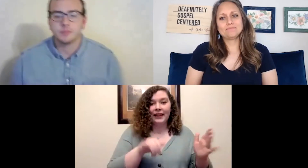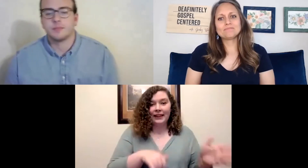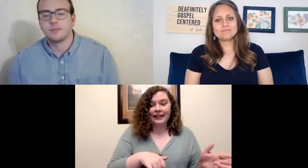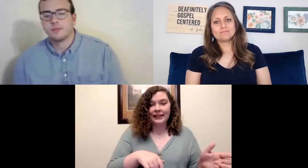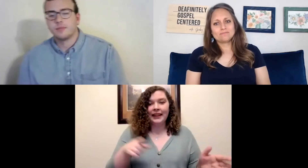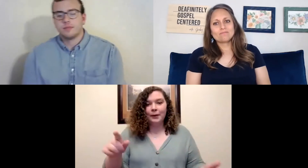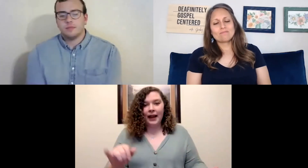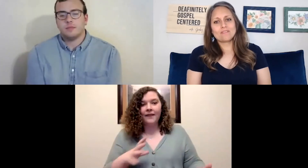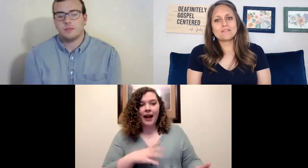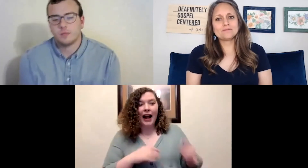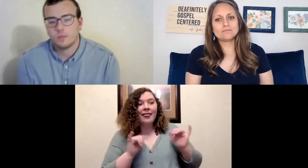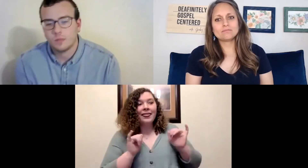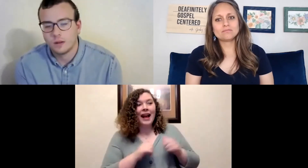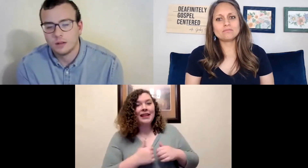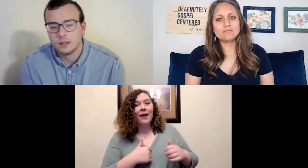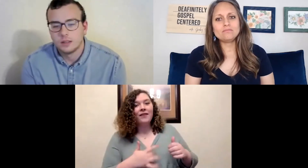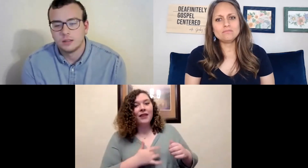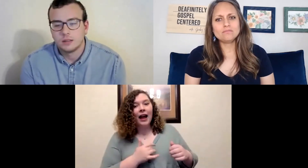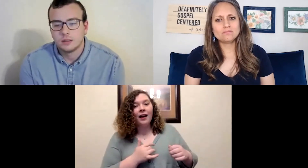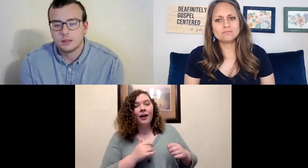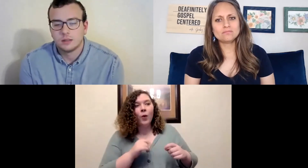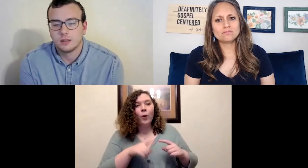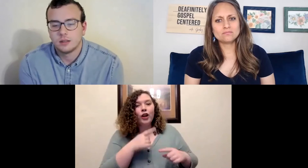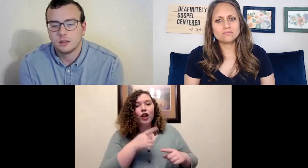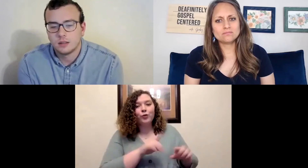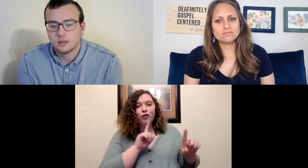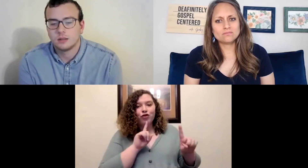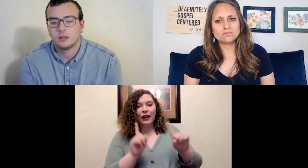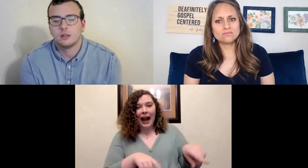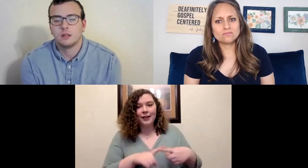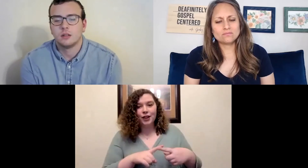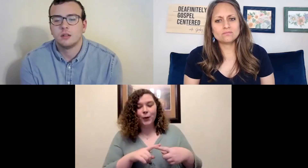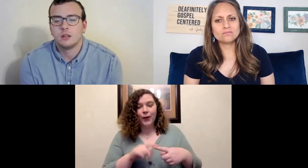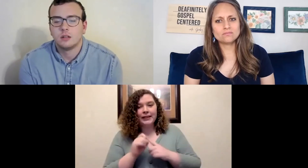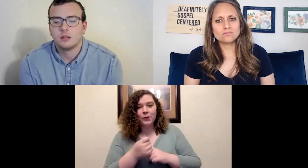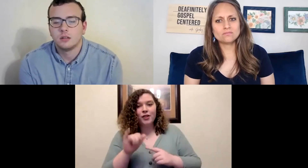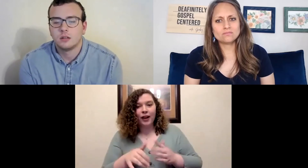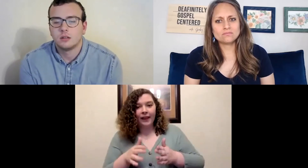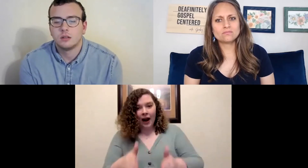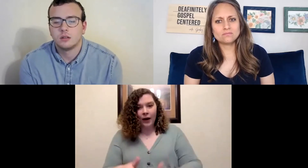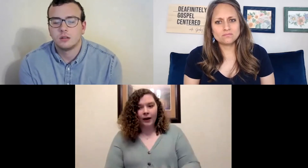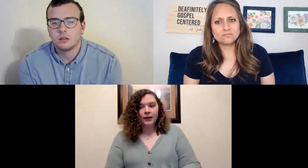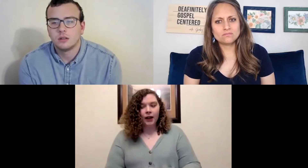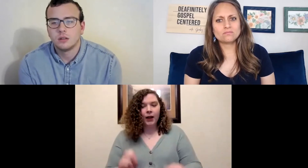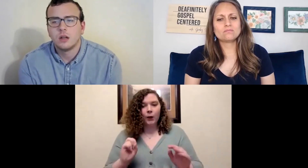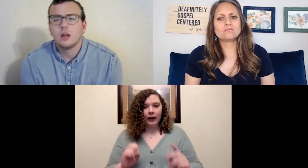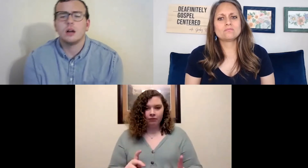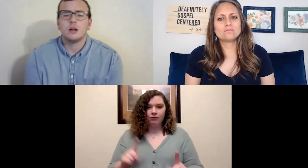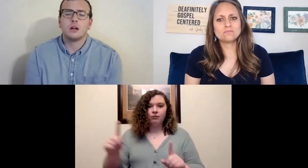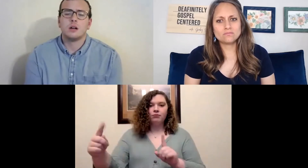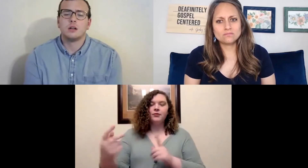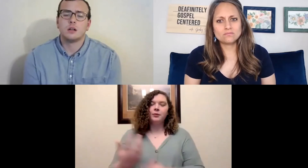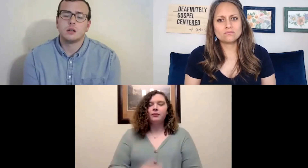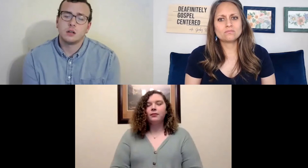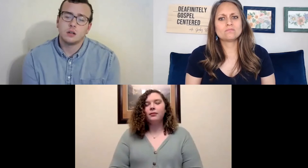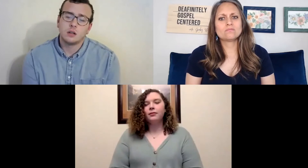I would say, hey, this is how I'm feeling when you did this. And he would reply and say, this is how I'm feeling when you responded to the situation that